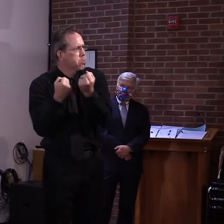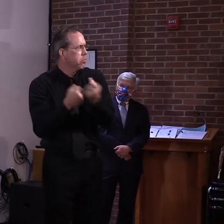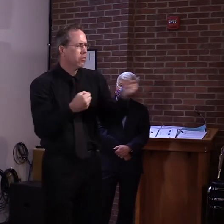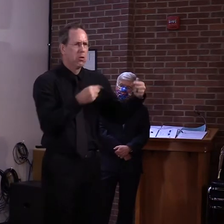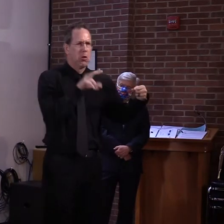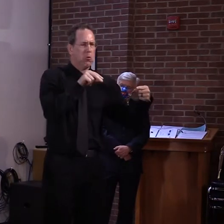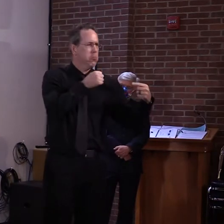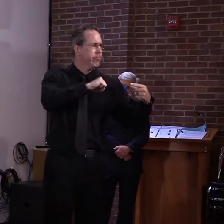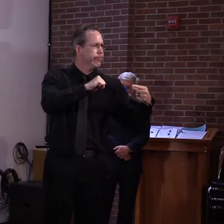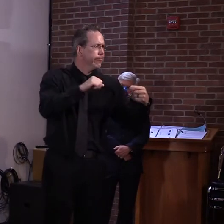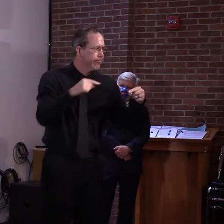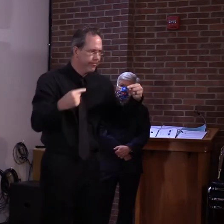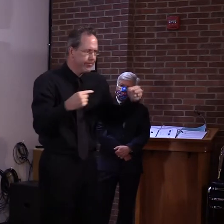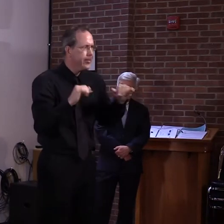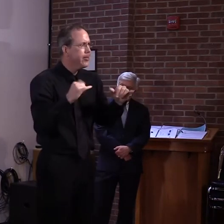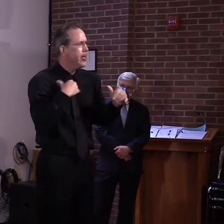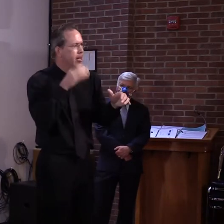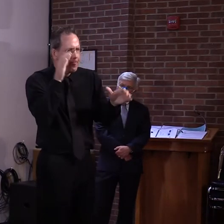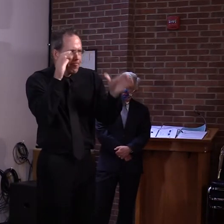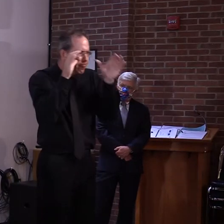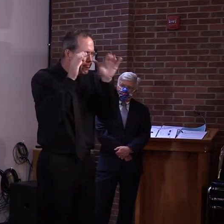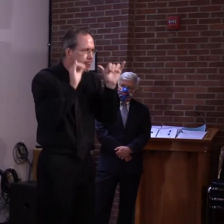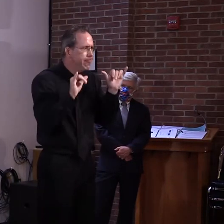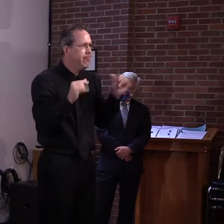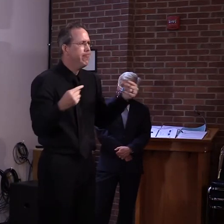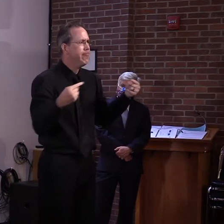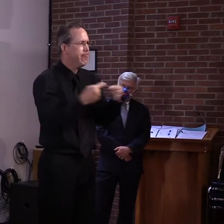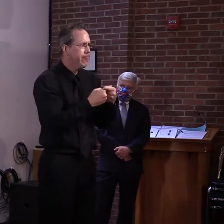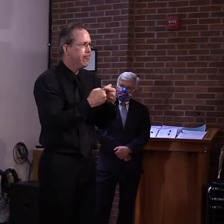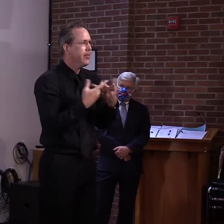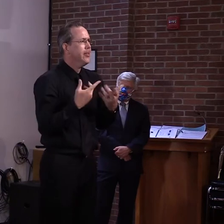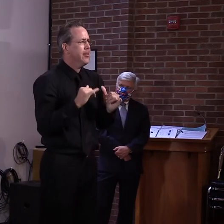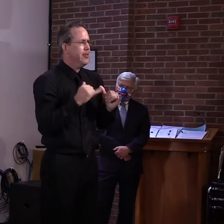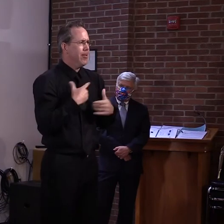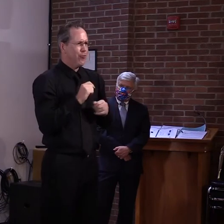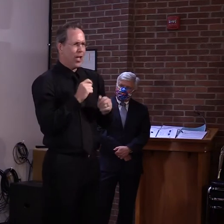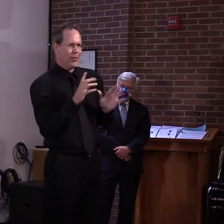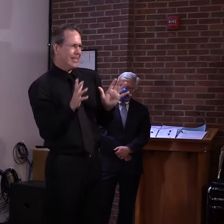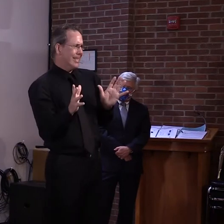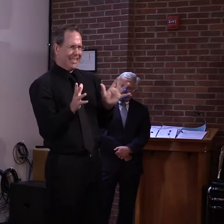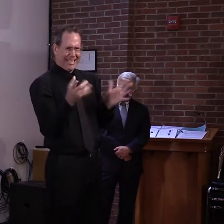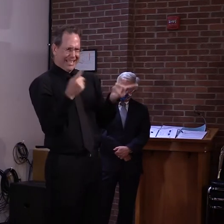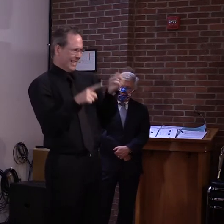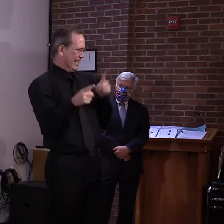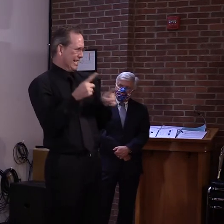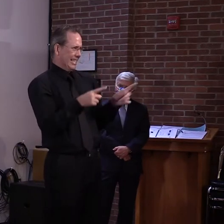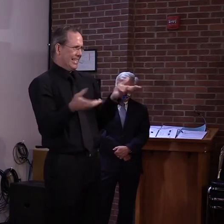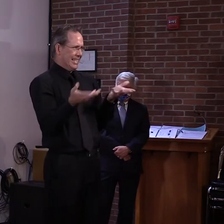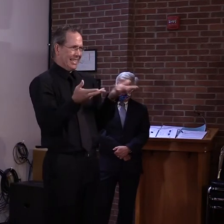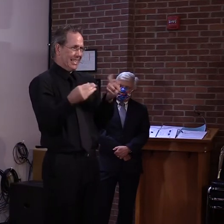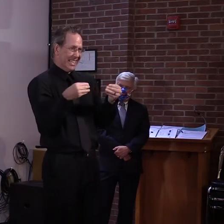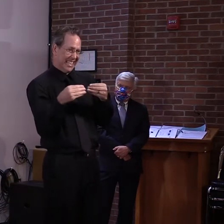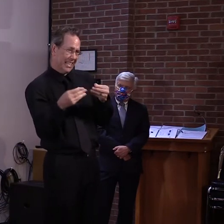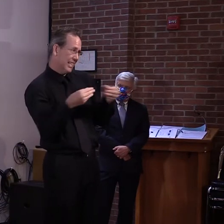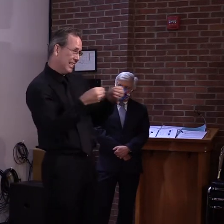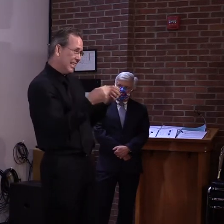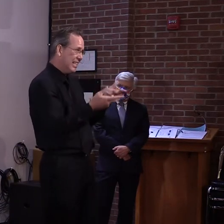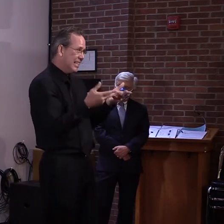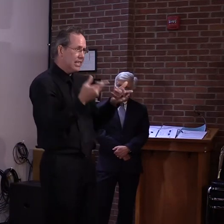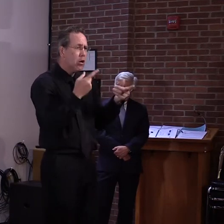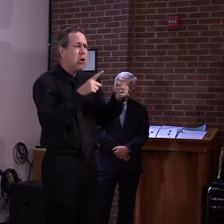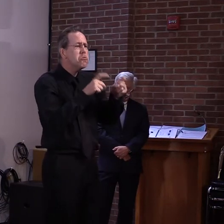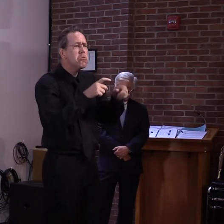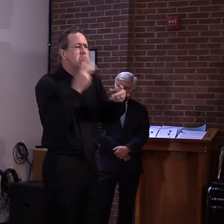I tend to try and give flexibility so that we can prove ourselves and build the faith and trust that's needed in